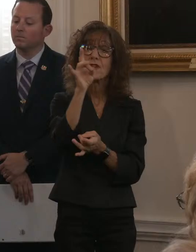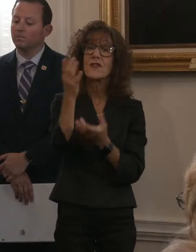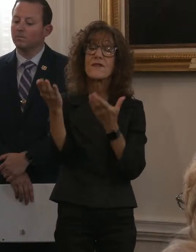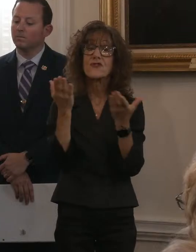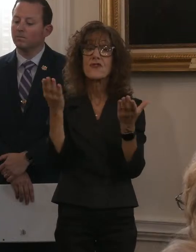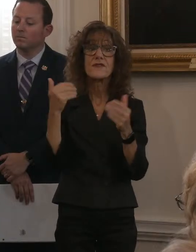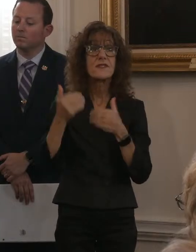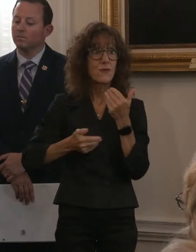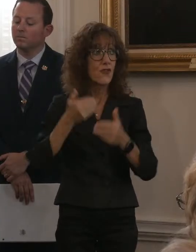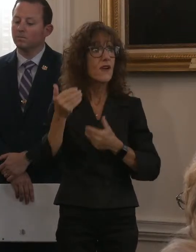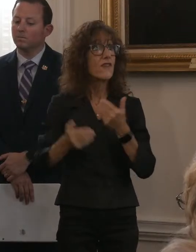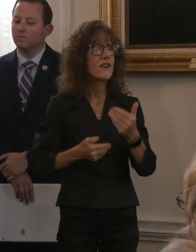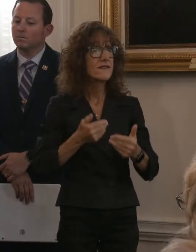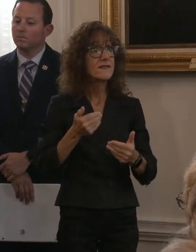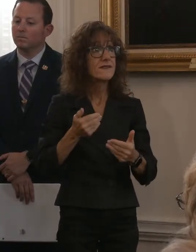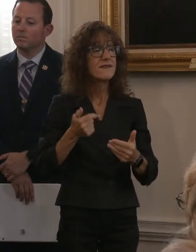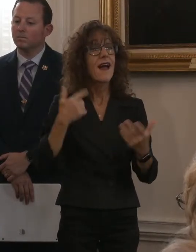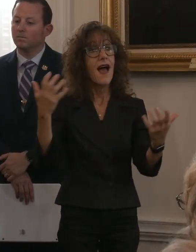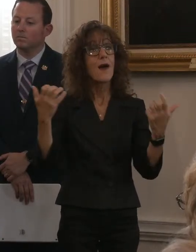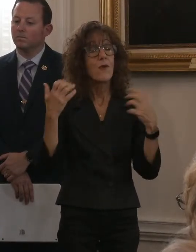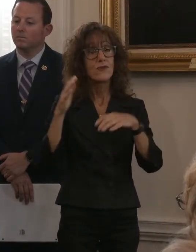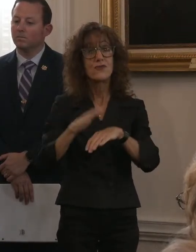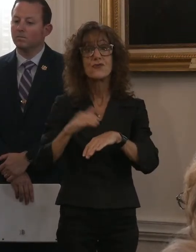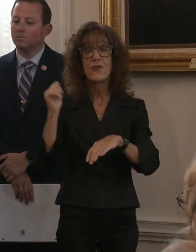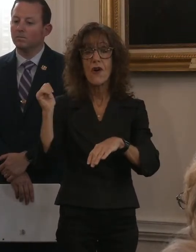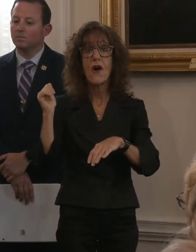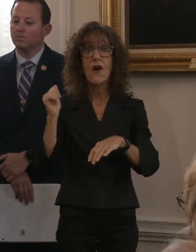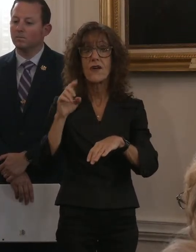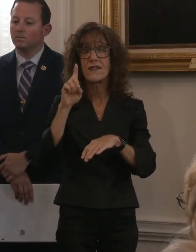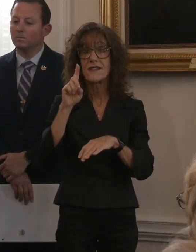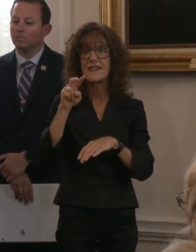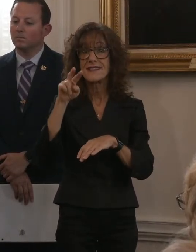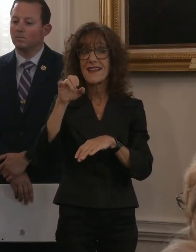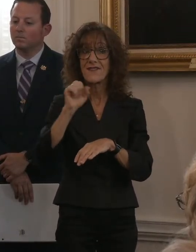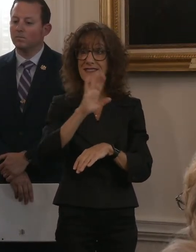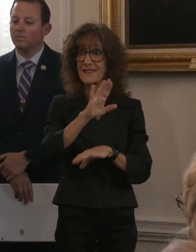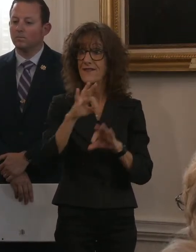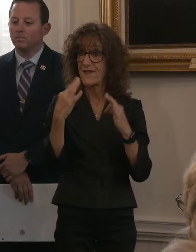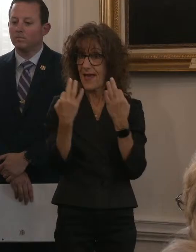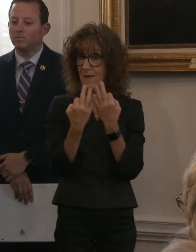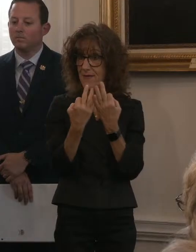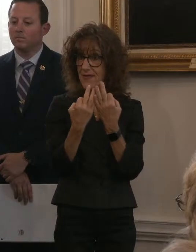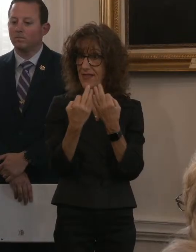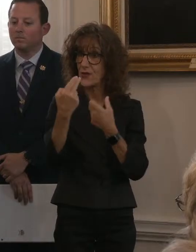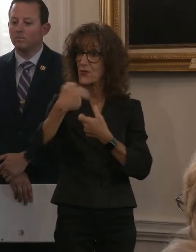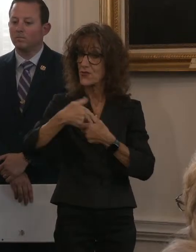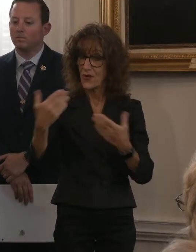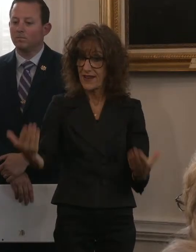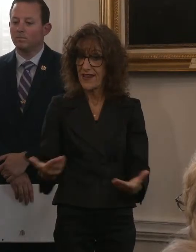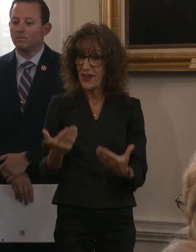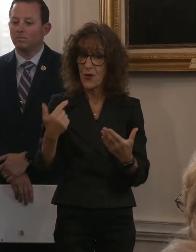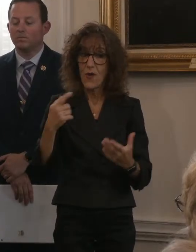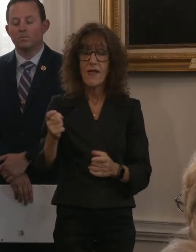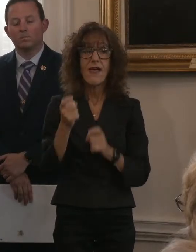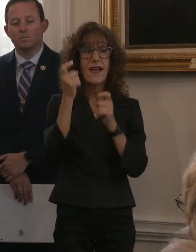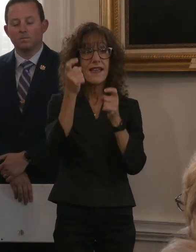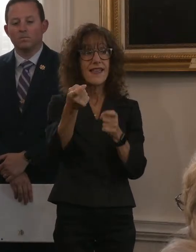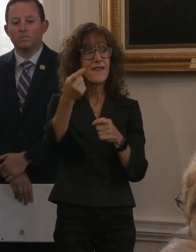progress, I would like to call up Davis's family to join me up here while I present